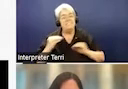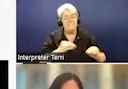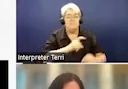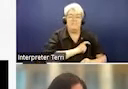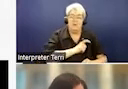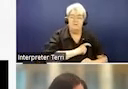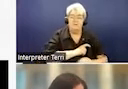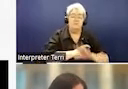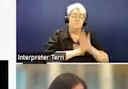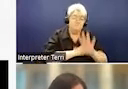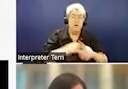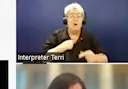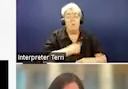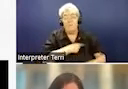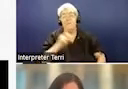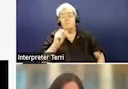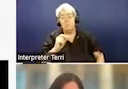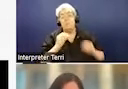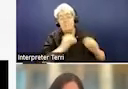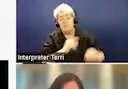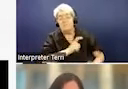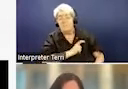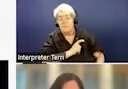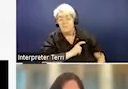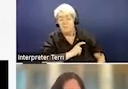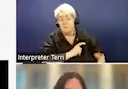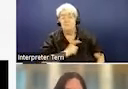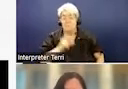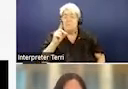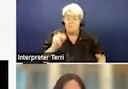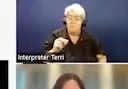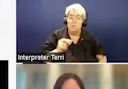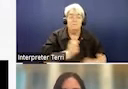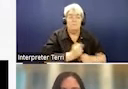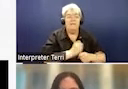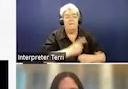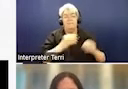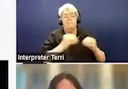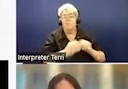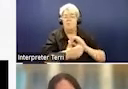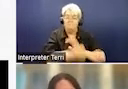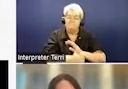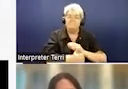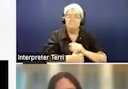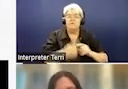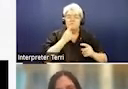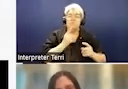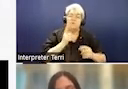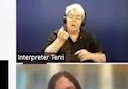yeah, there is a component to train law enforcement officers and make them specialists and call them CIT